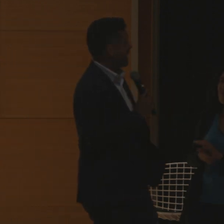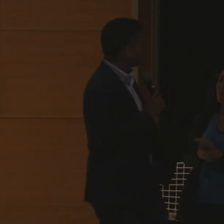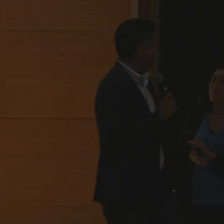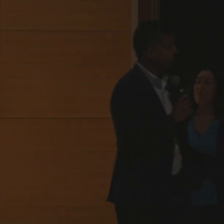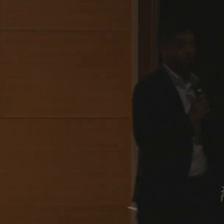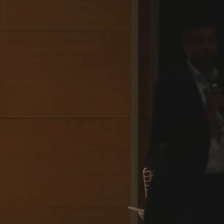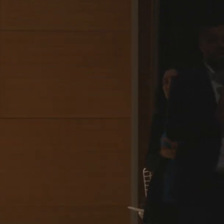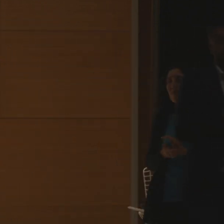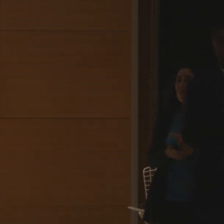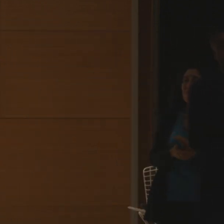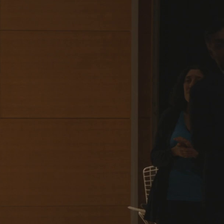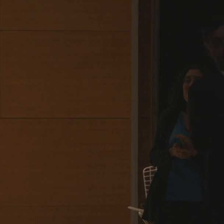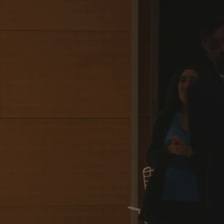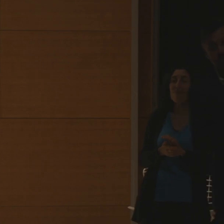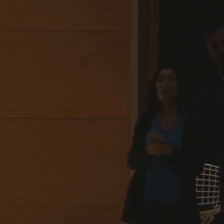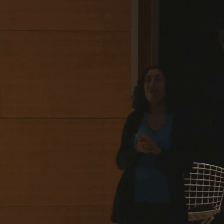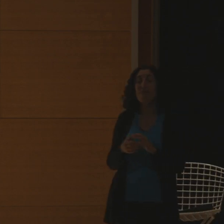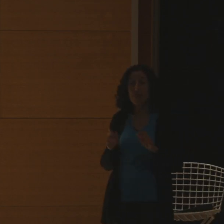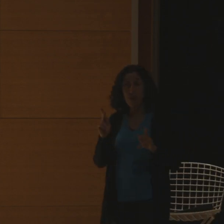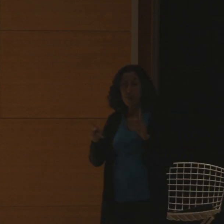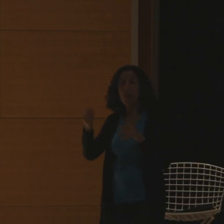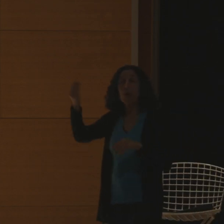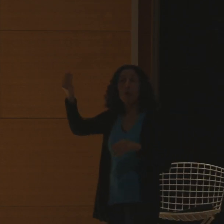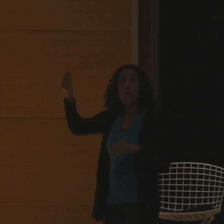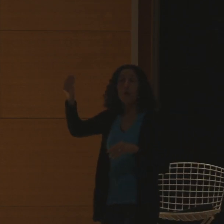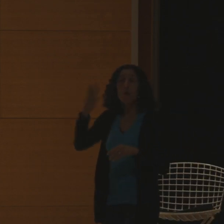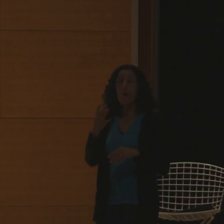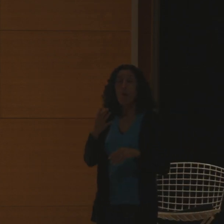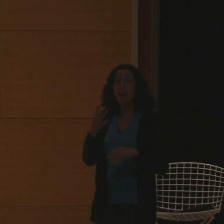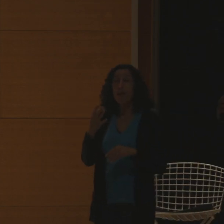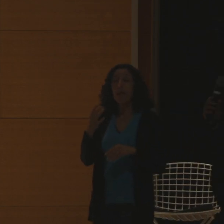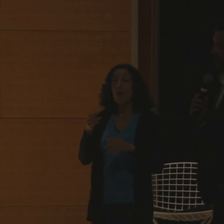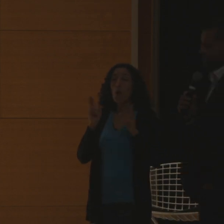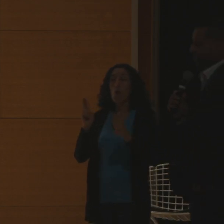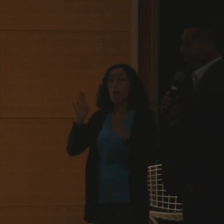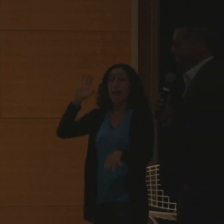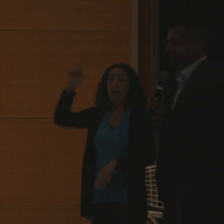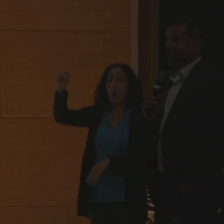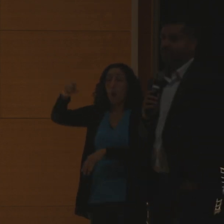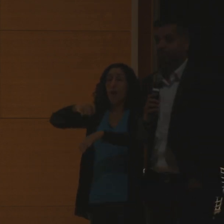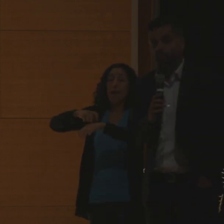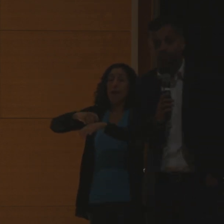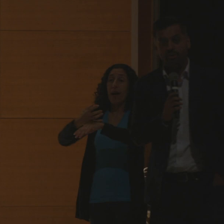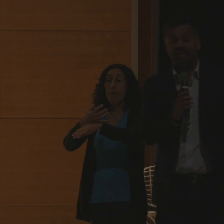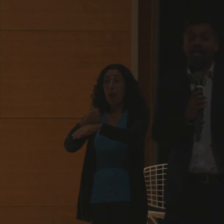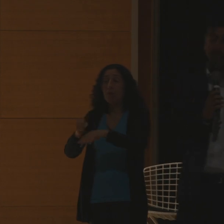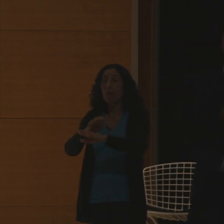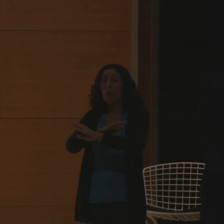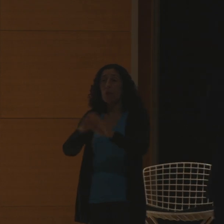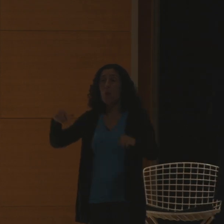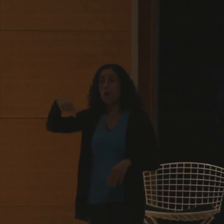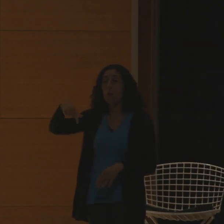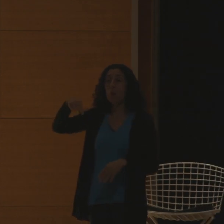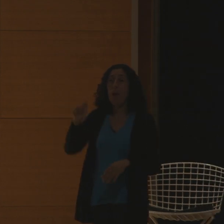The very wealthy, powerful people have told me that you have to evacuate immediately because we have gone over time. So there's going to be no Q&A.